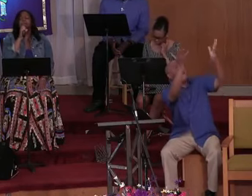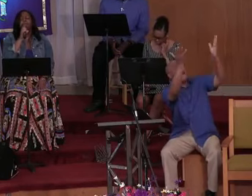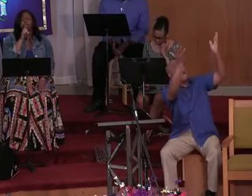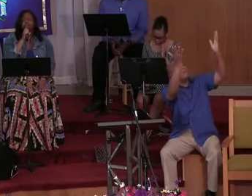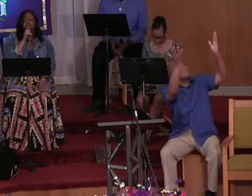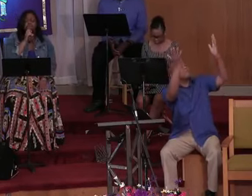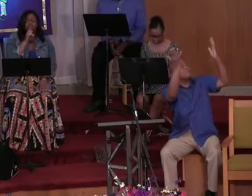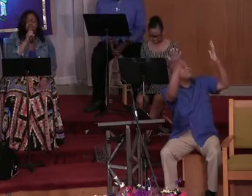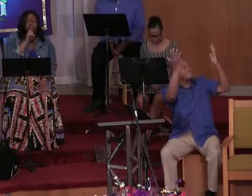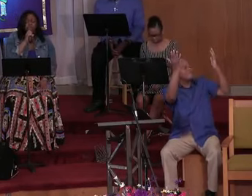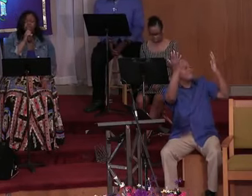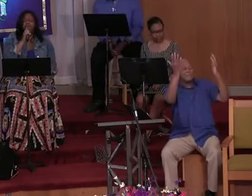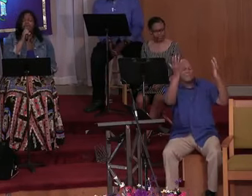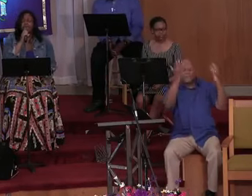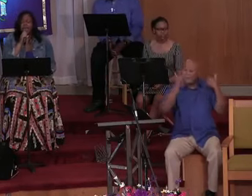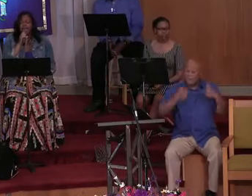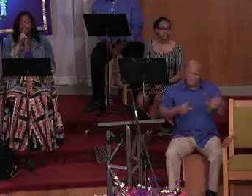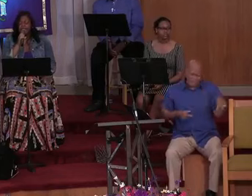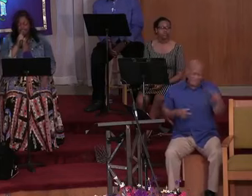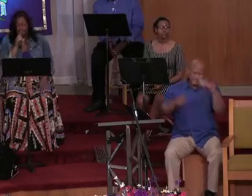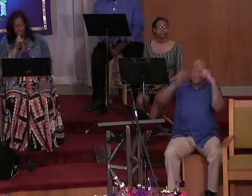up.